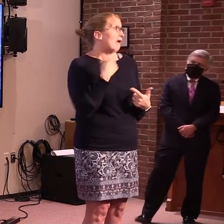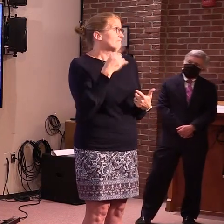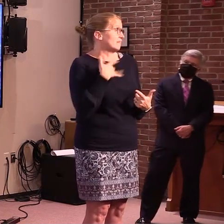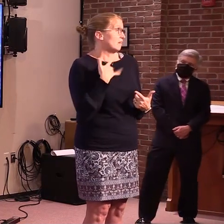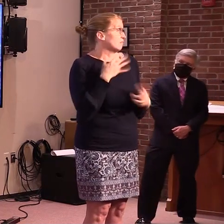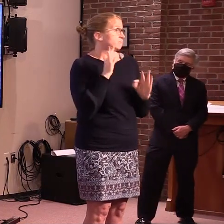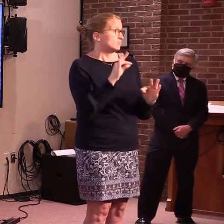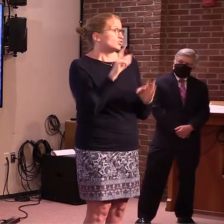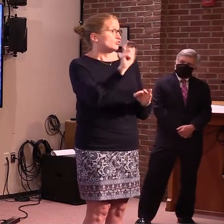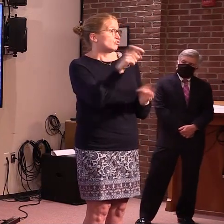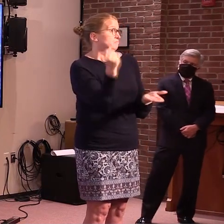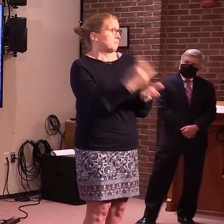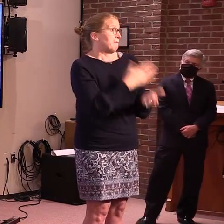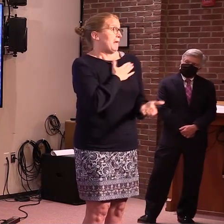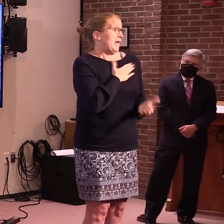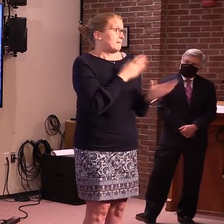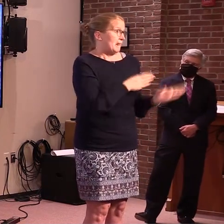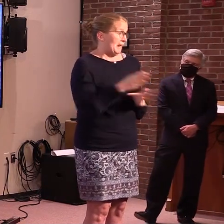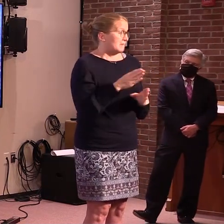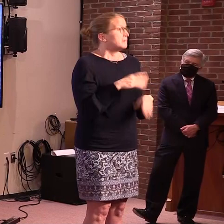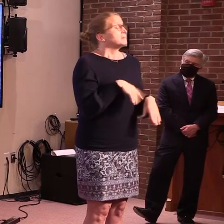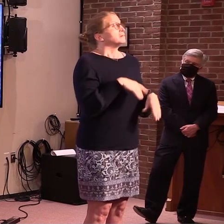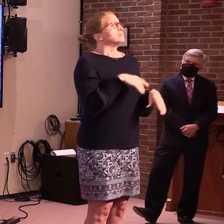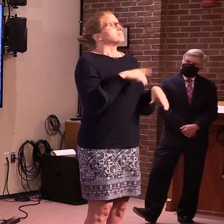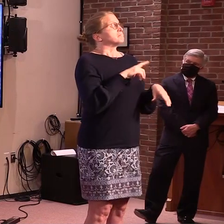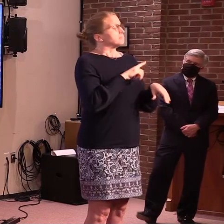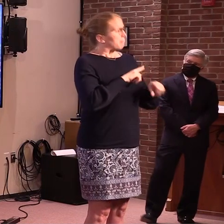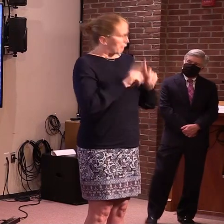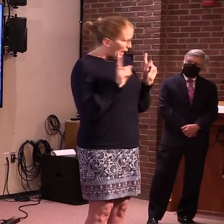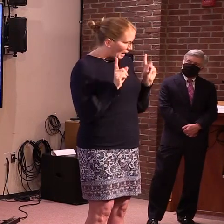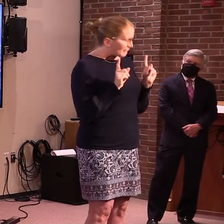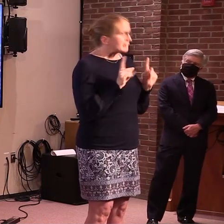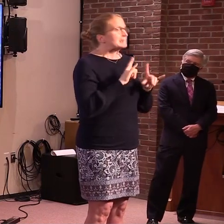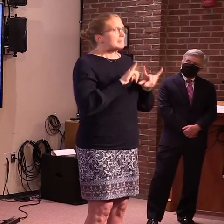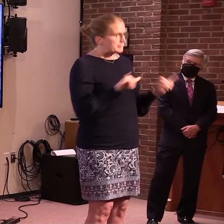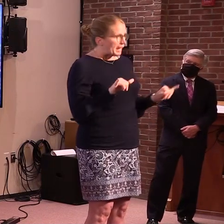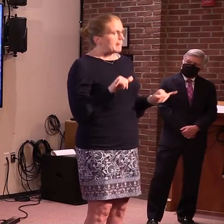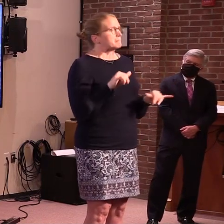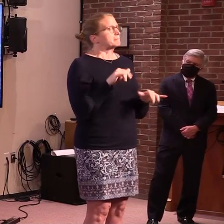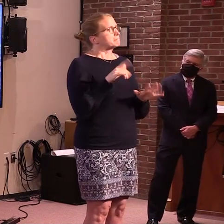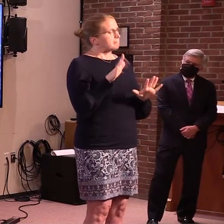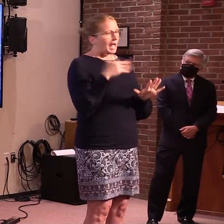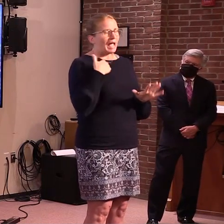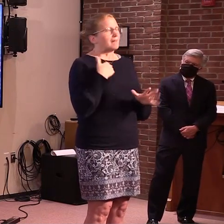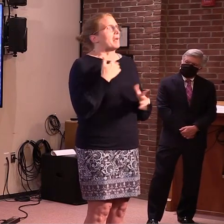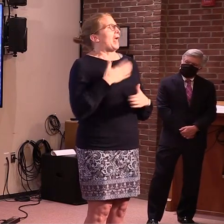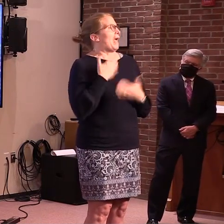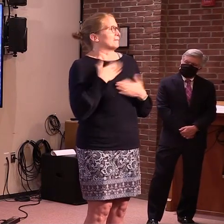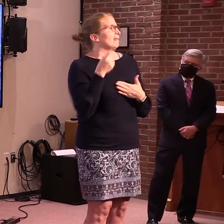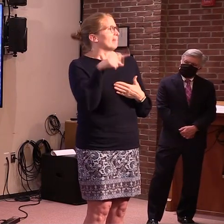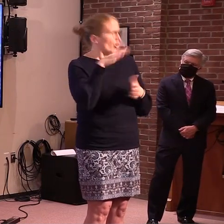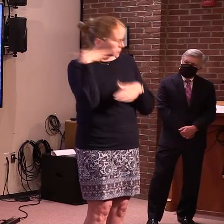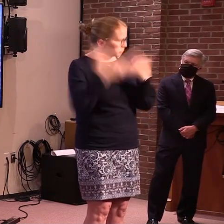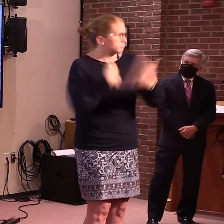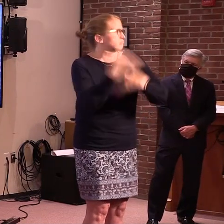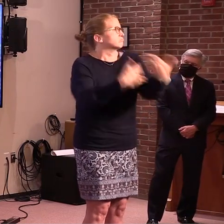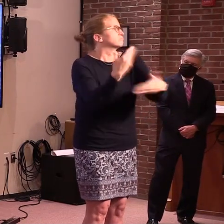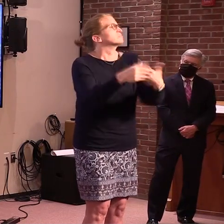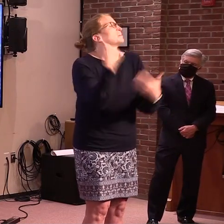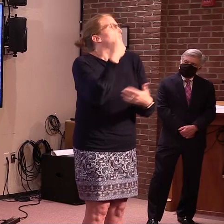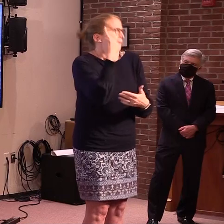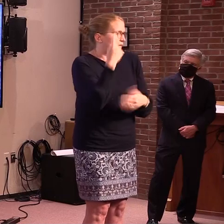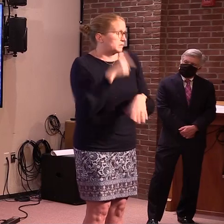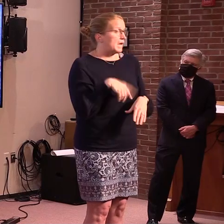I'm very concerned, but at the same time, I'm encouraged that they're moving forward. I don't know what the dollar amount is,